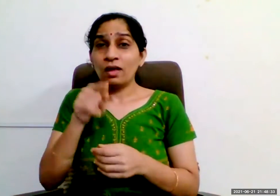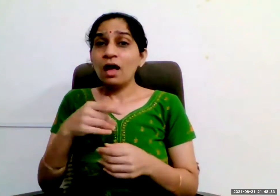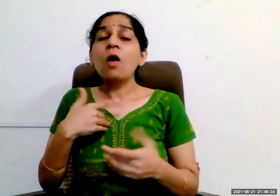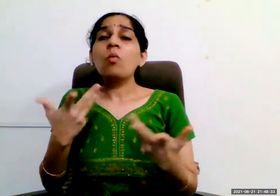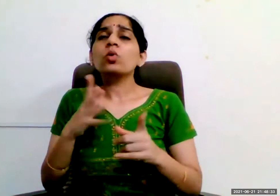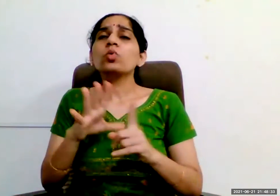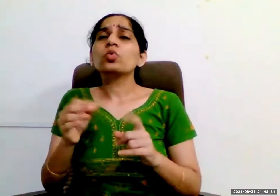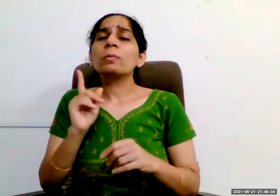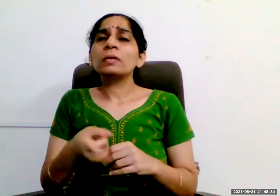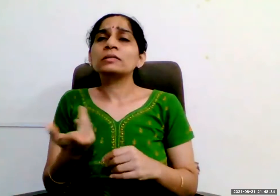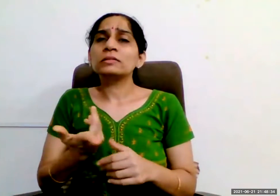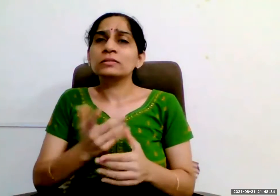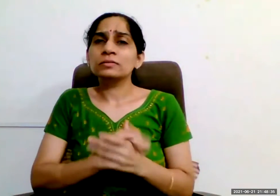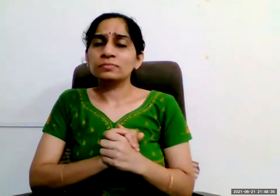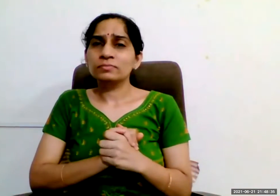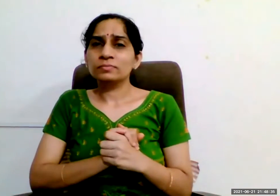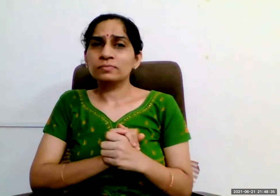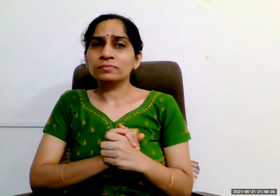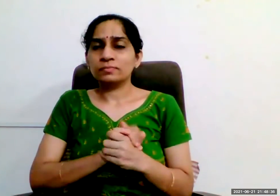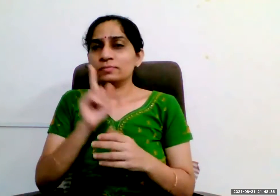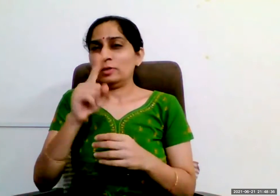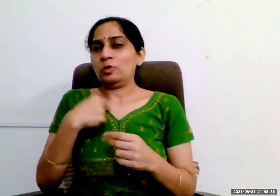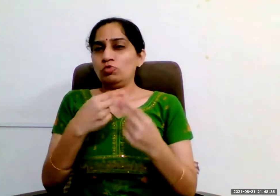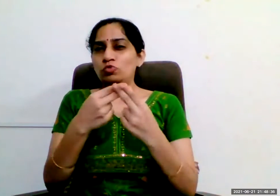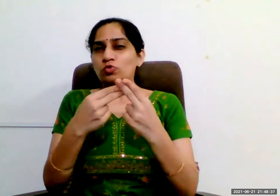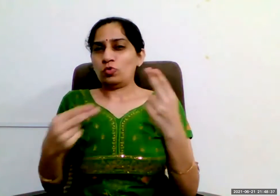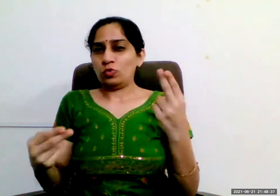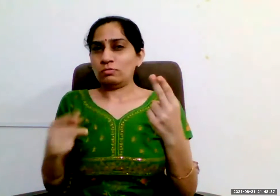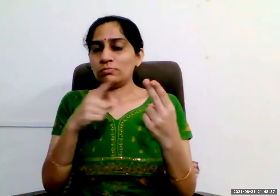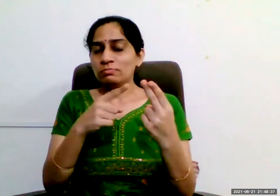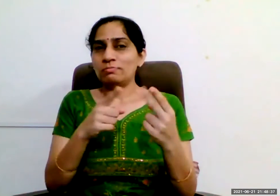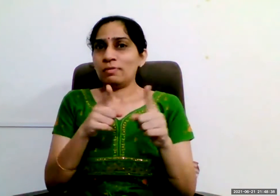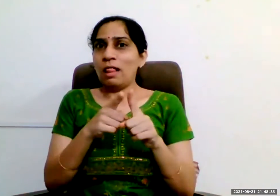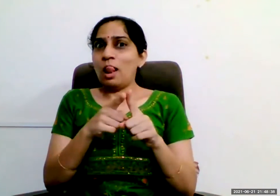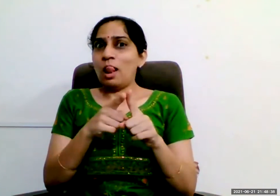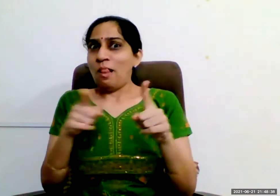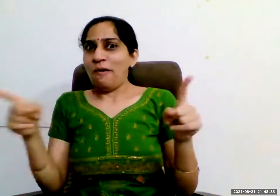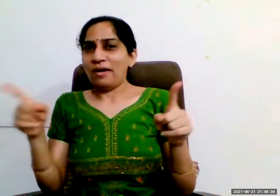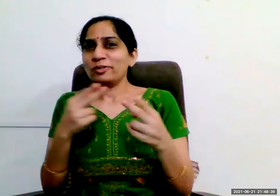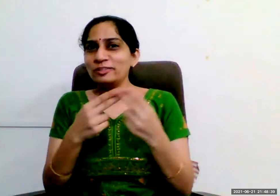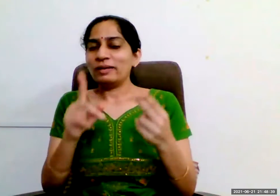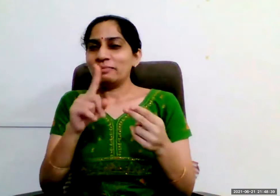So let me share with you a very interesting story. So it's a long story. I'll try to make it very short because we do not have so much of